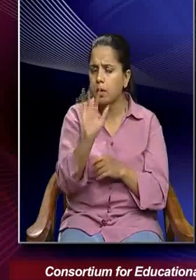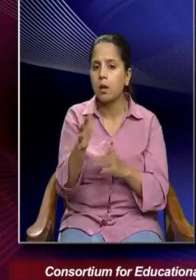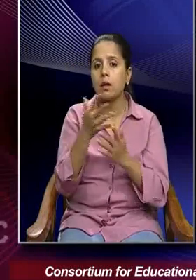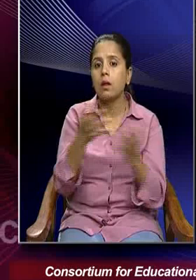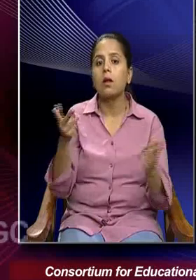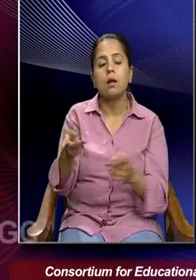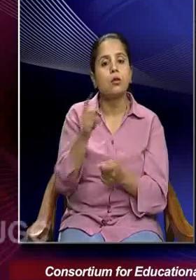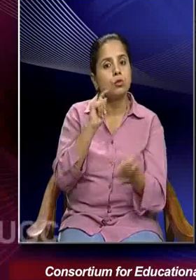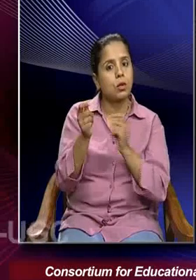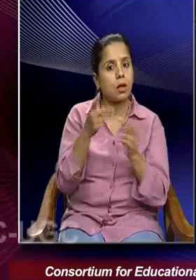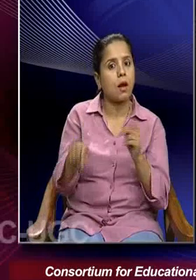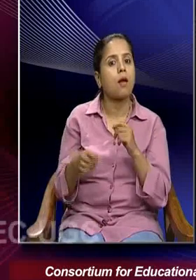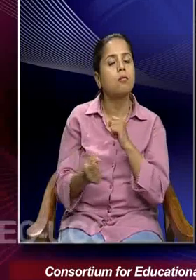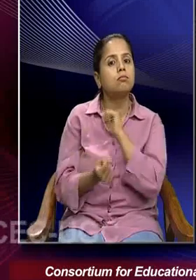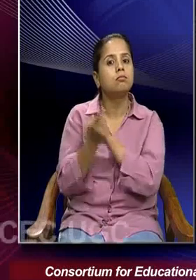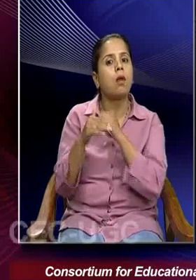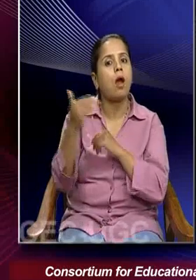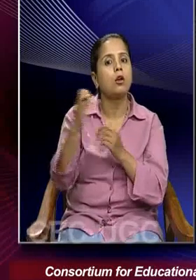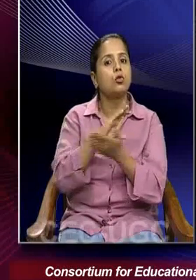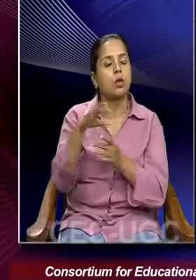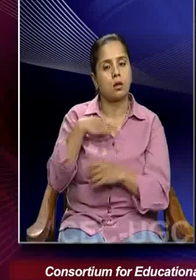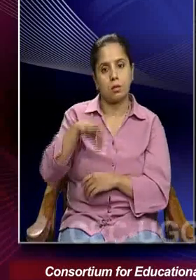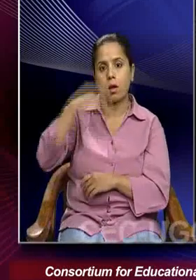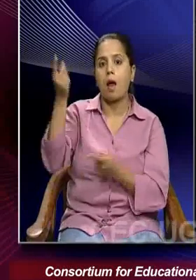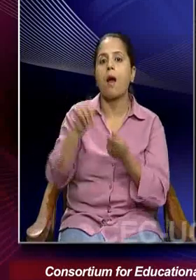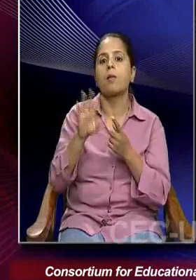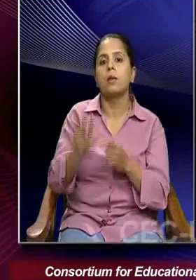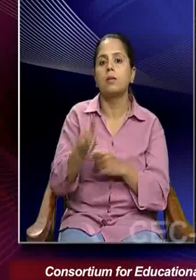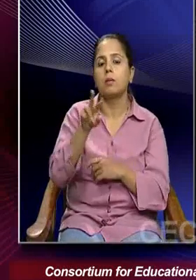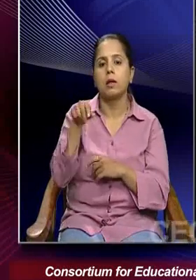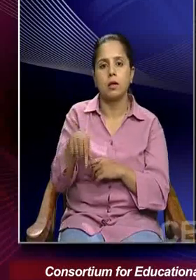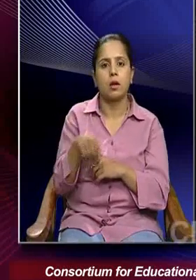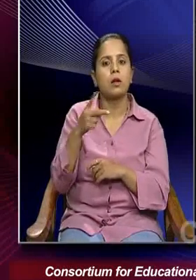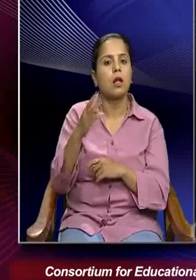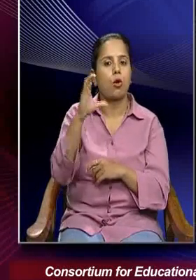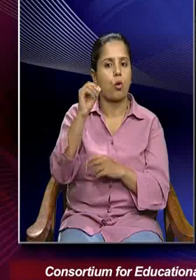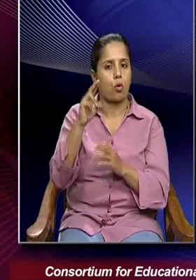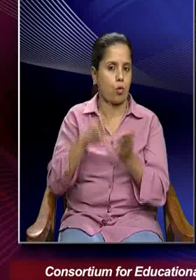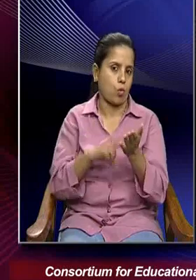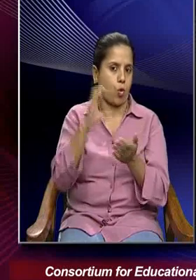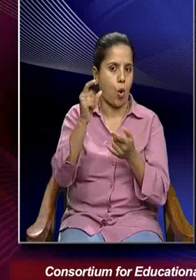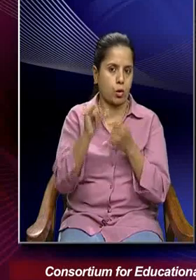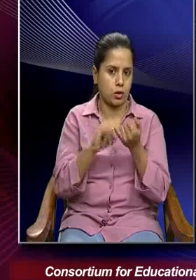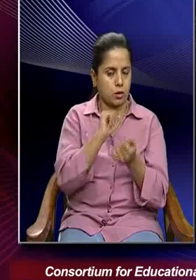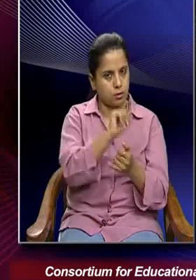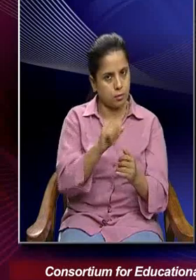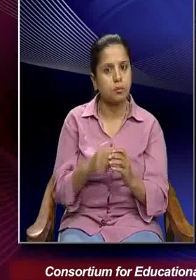of modification occurs in the Chit. Therefore, it is known as the conscious Samadhi.